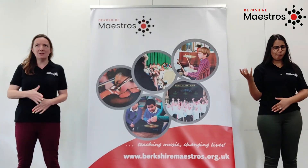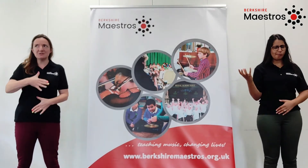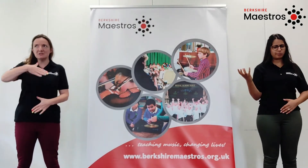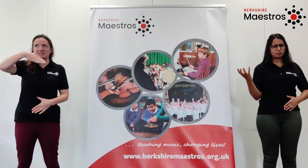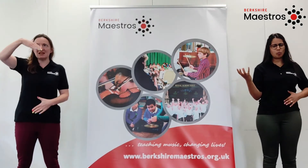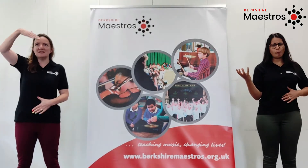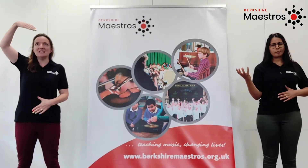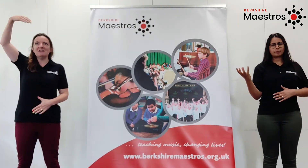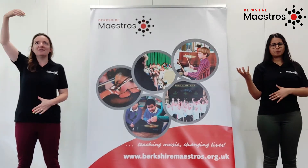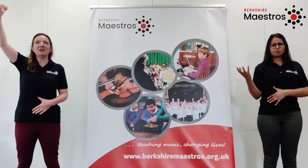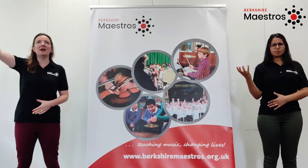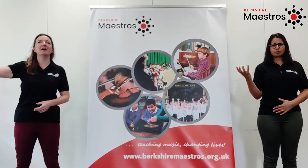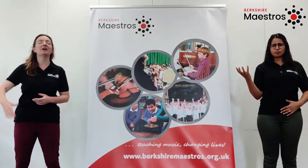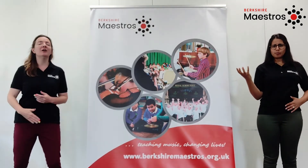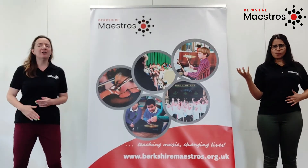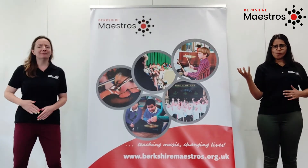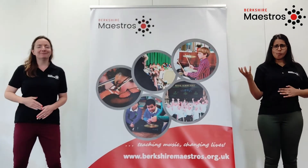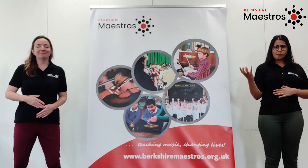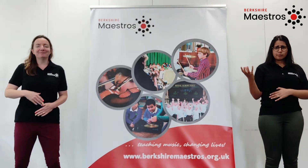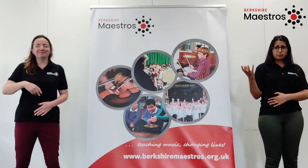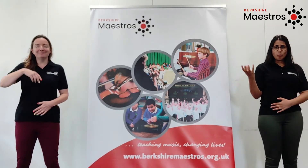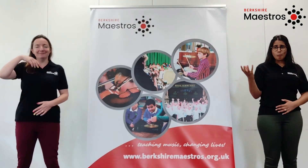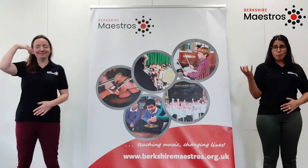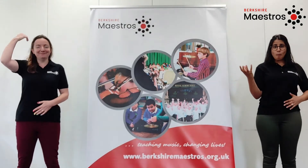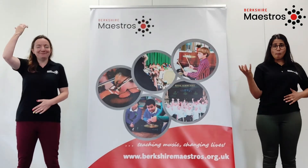Let's extend it even higher.